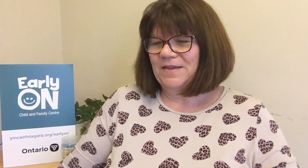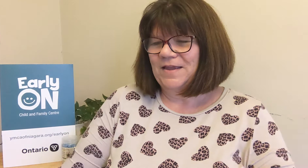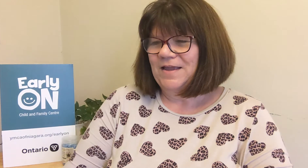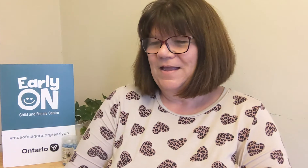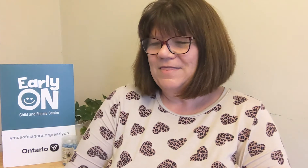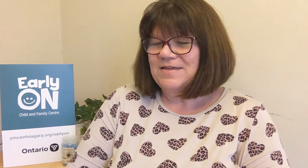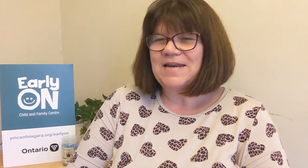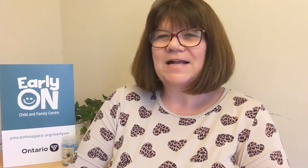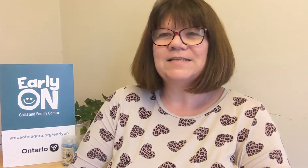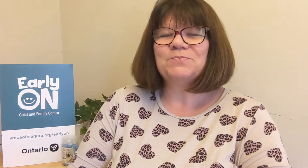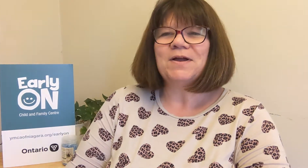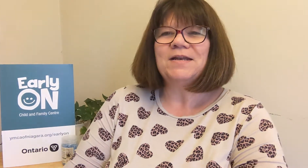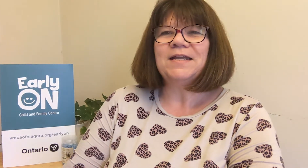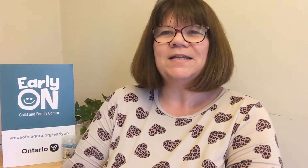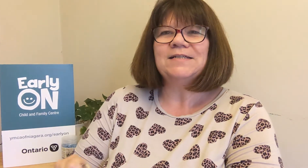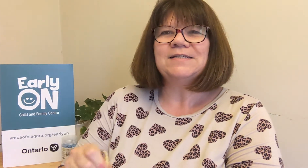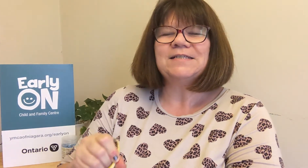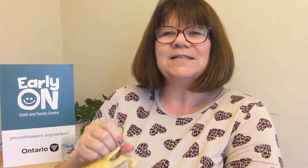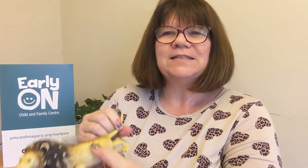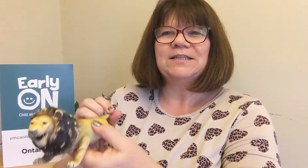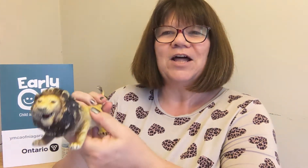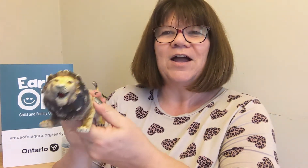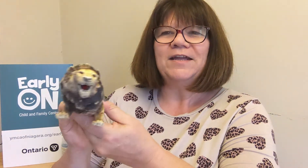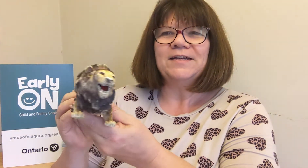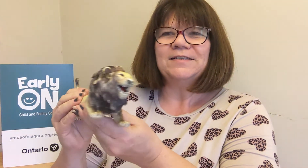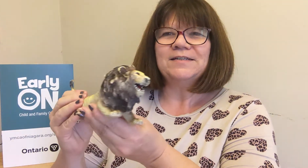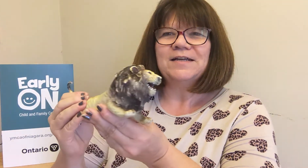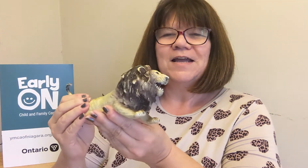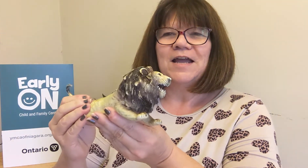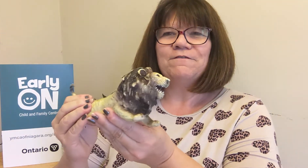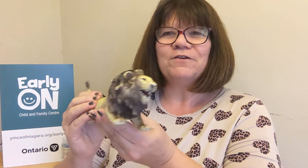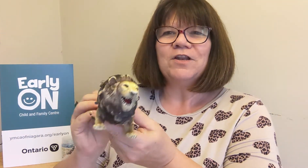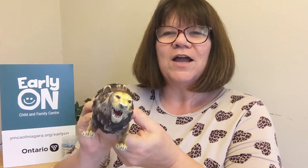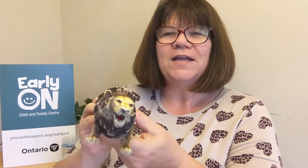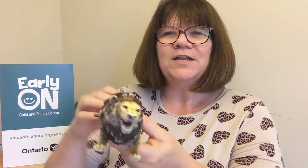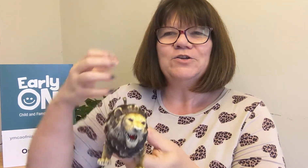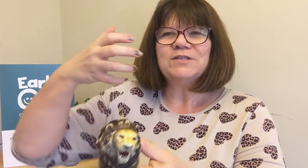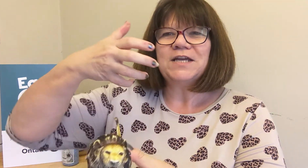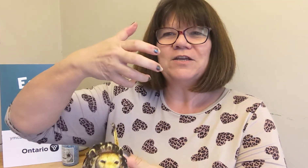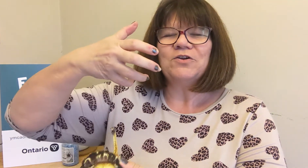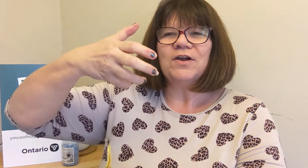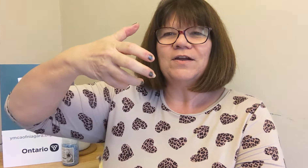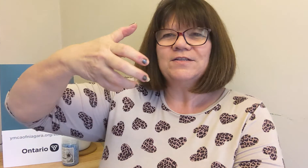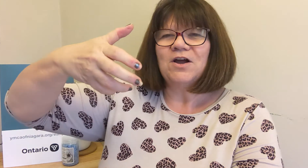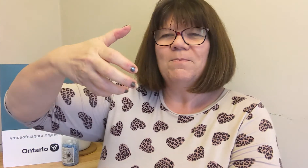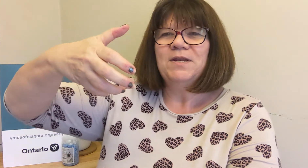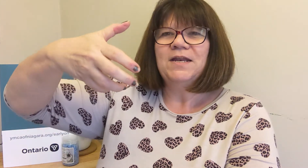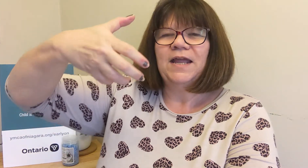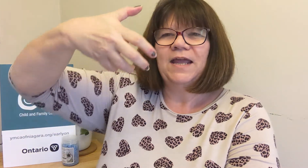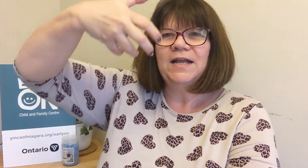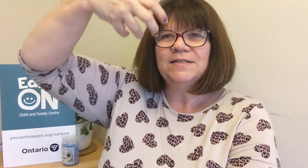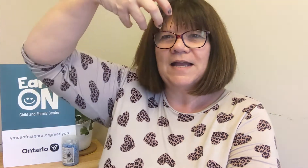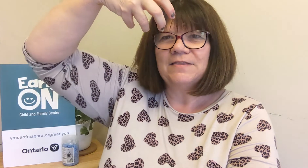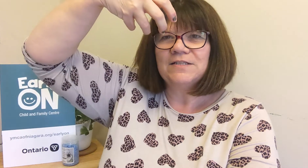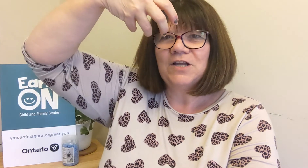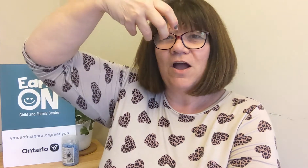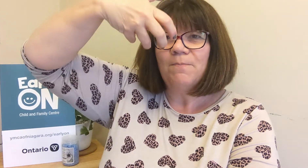The next one is lion. And for lion you take your dominant hand at the top